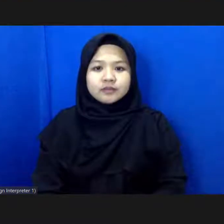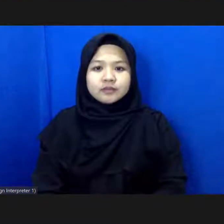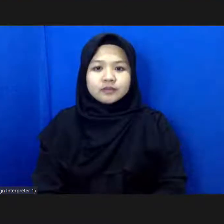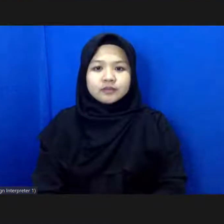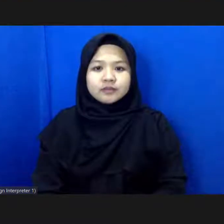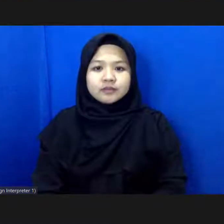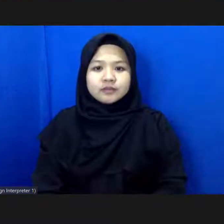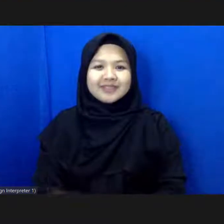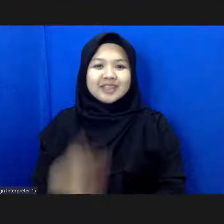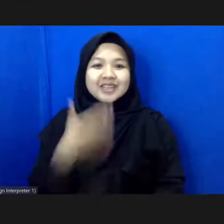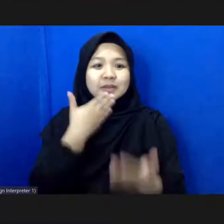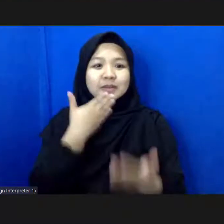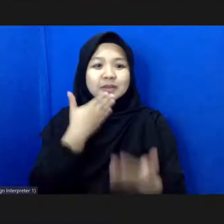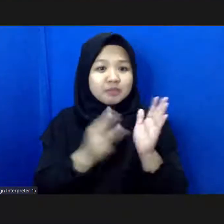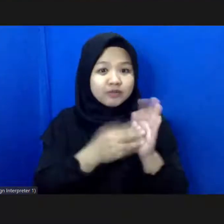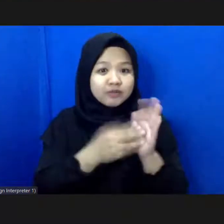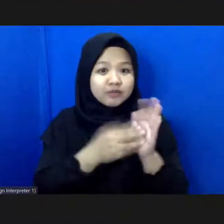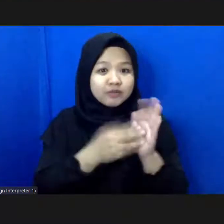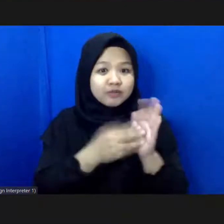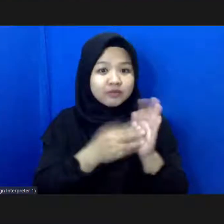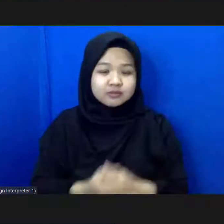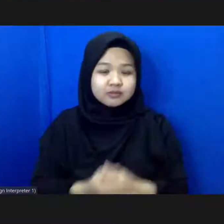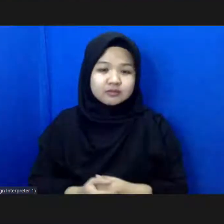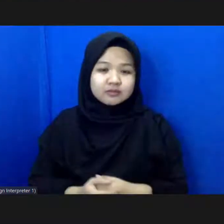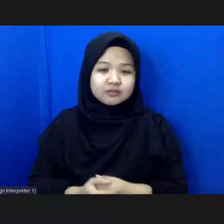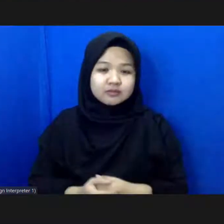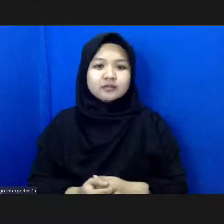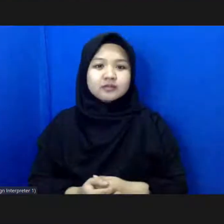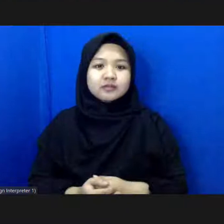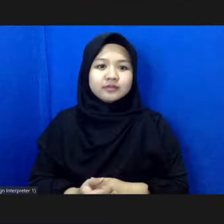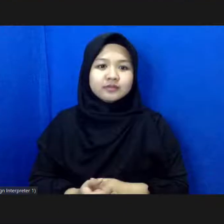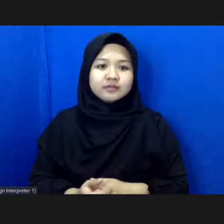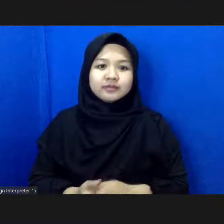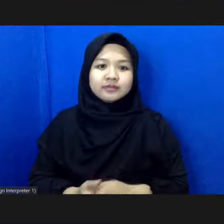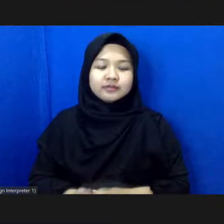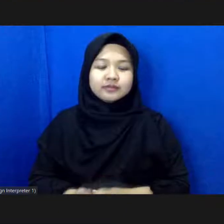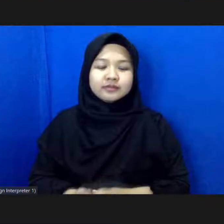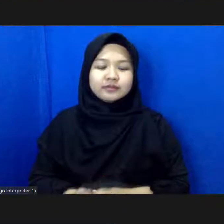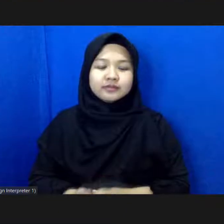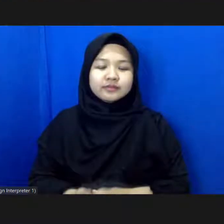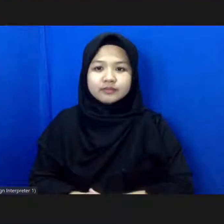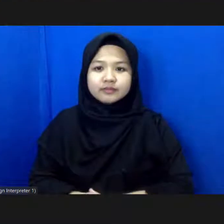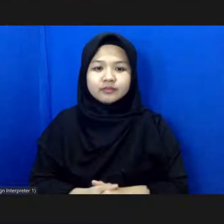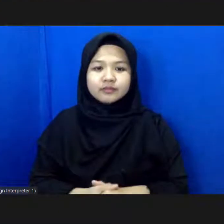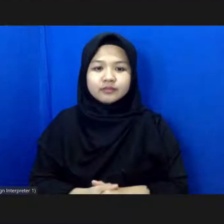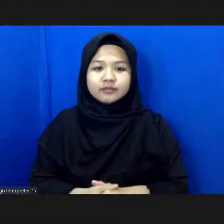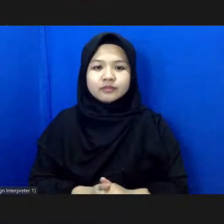Thanks, May 4th. Did you what I can see? Yes, I